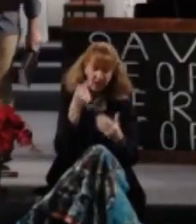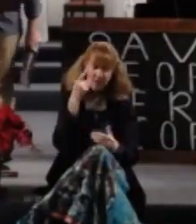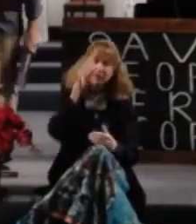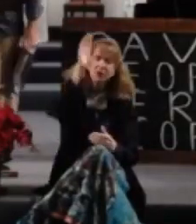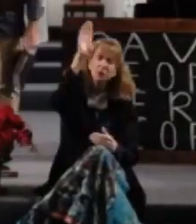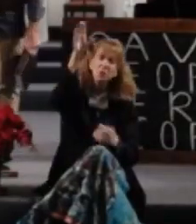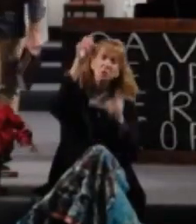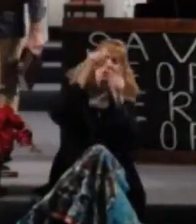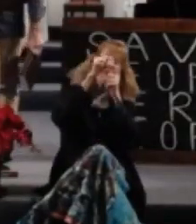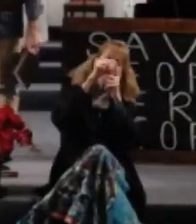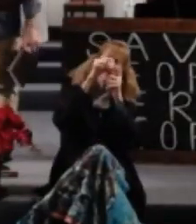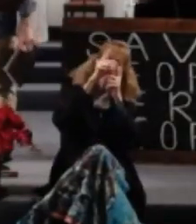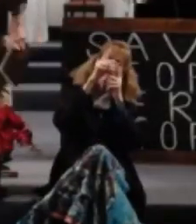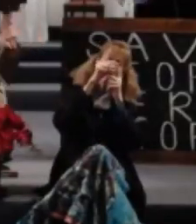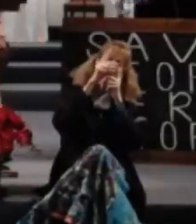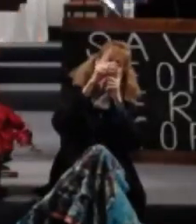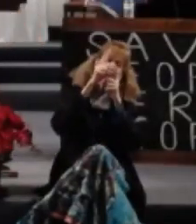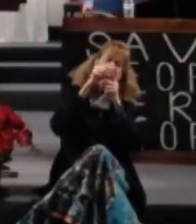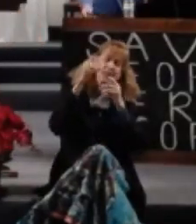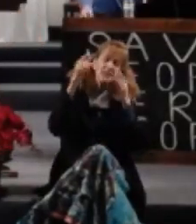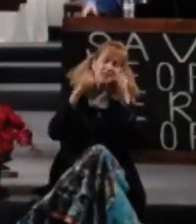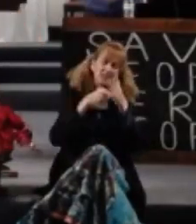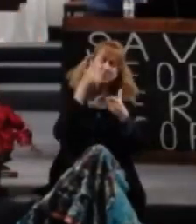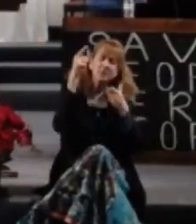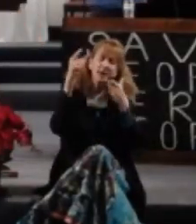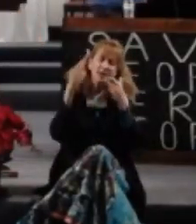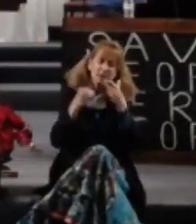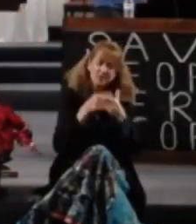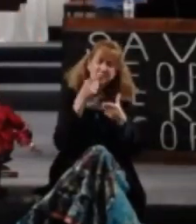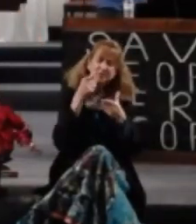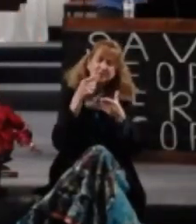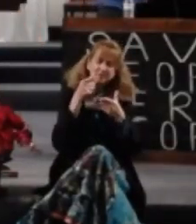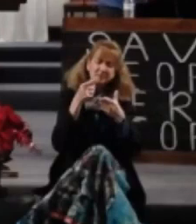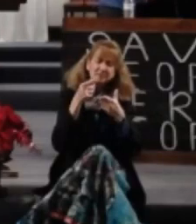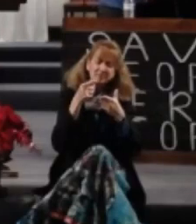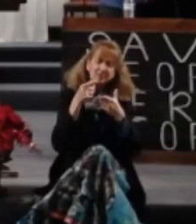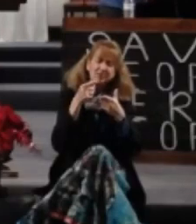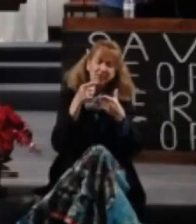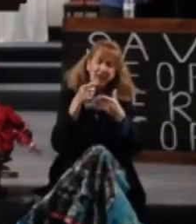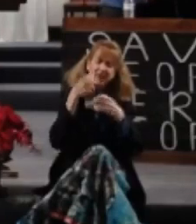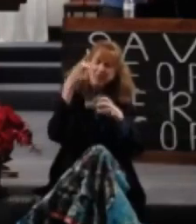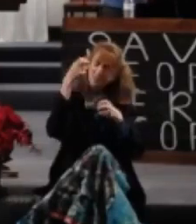word. Lord, sometimes it hurts, I know.